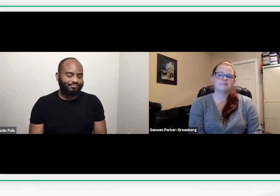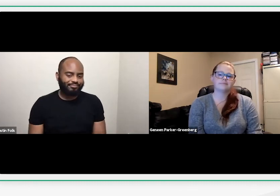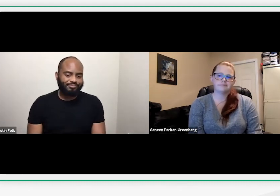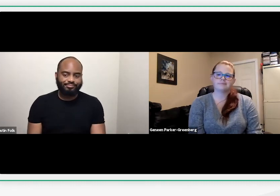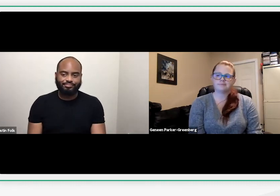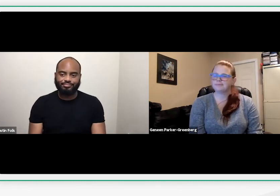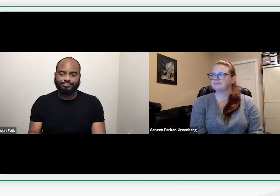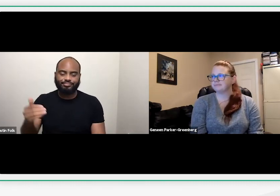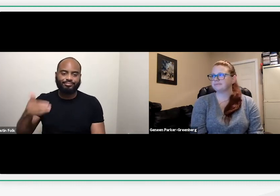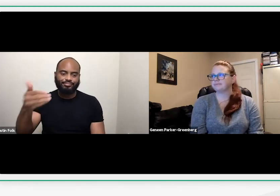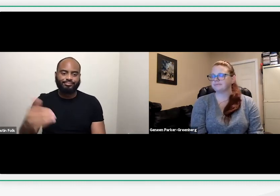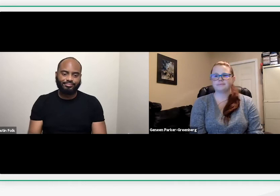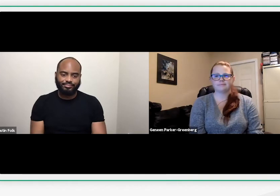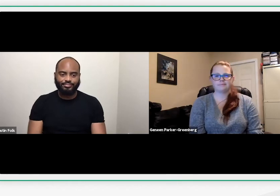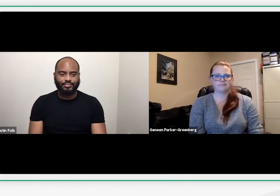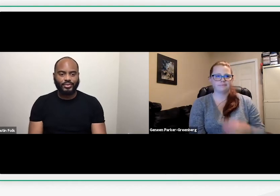as a consumer,